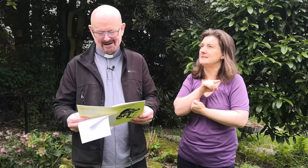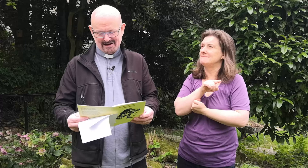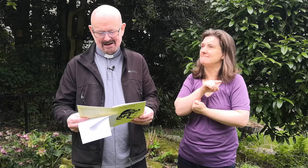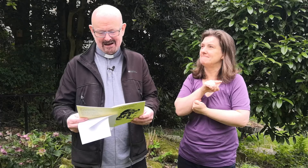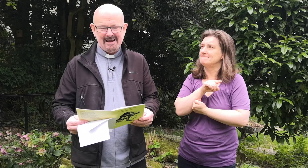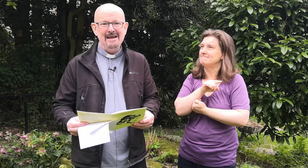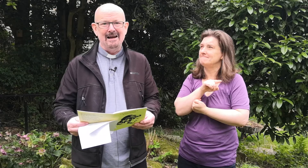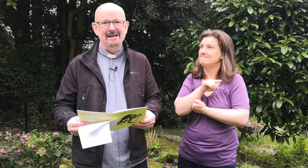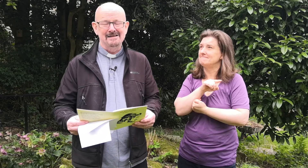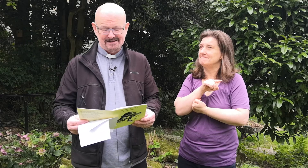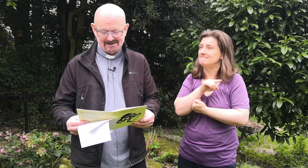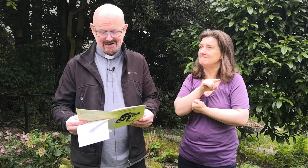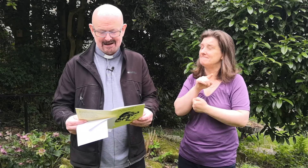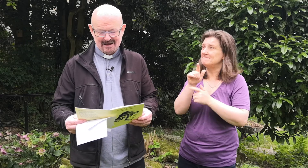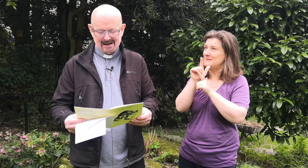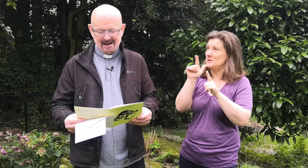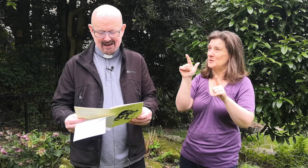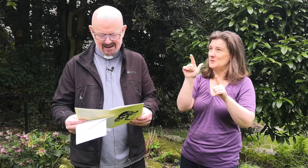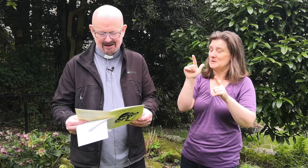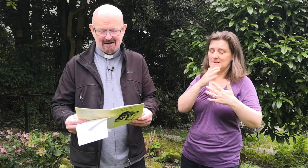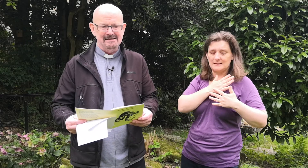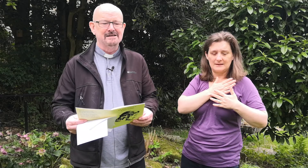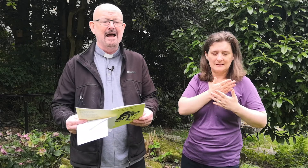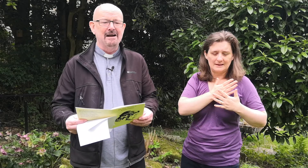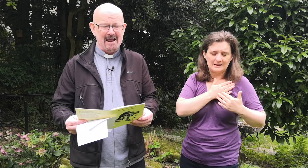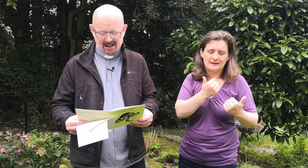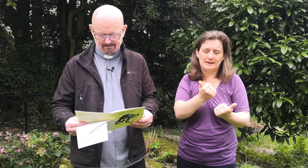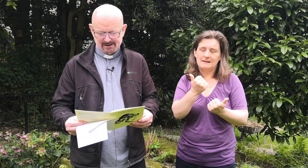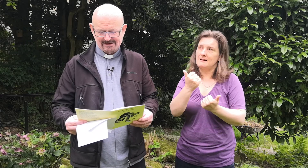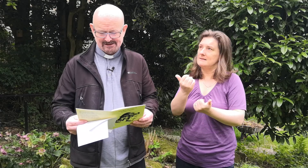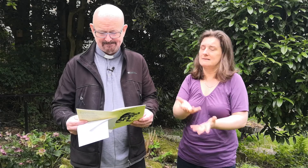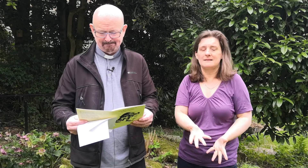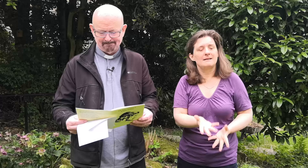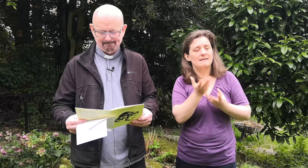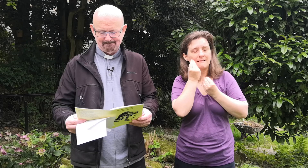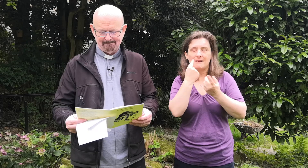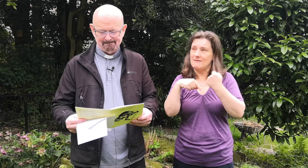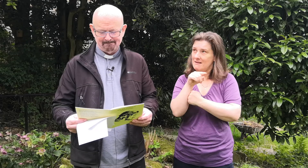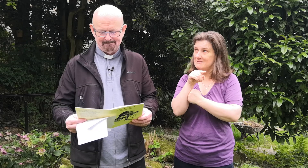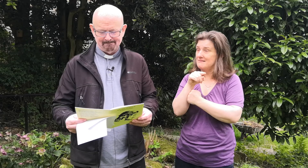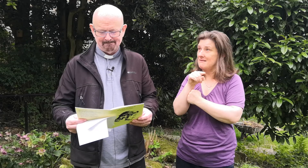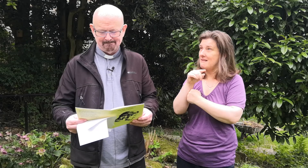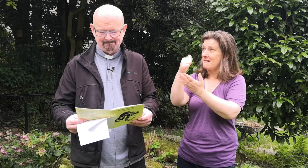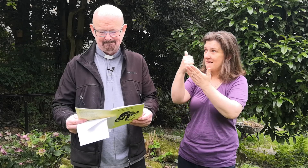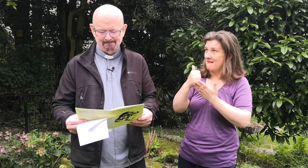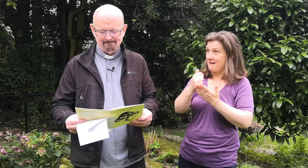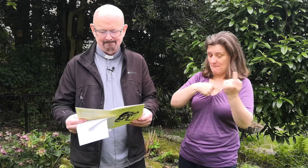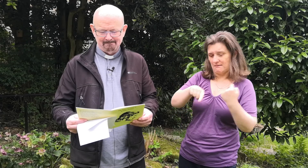Lord, hear us. Hear us and help us.